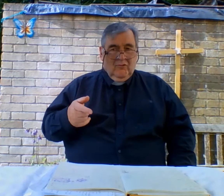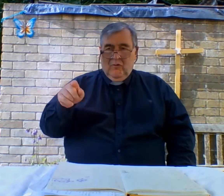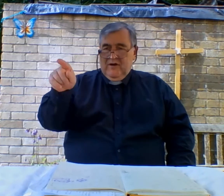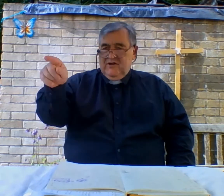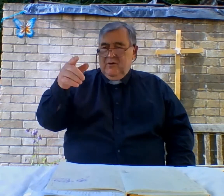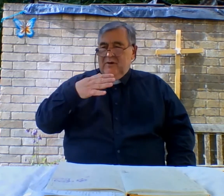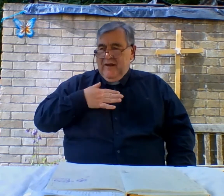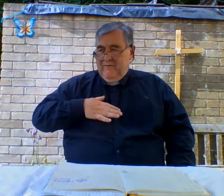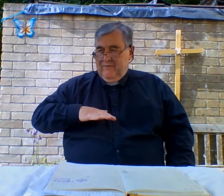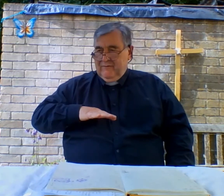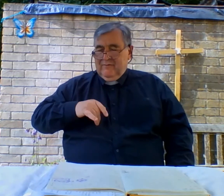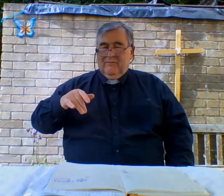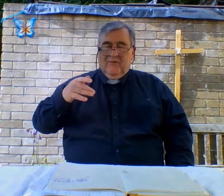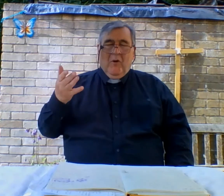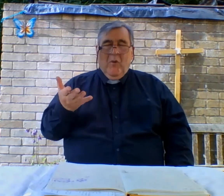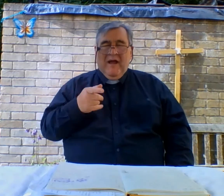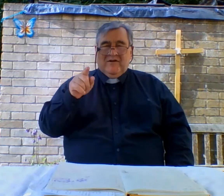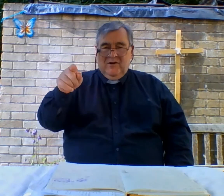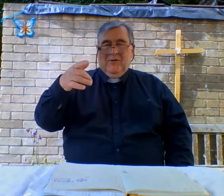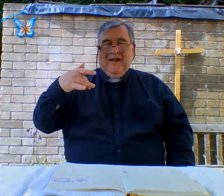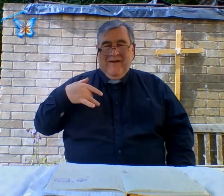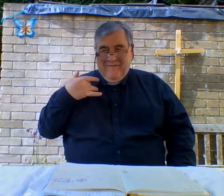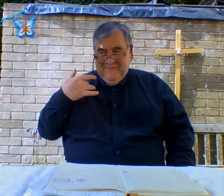Where do you live? So where do you live?